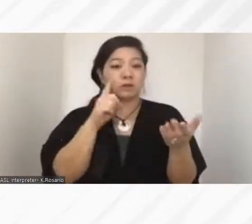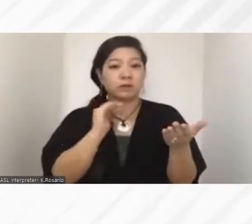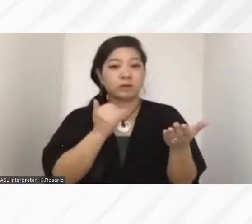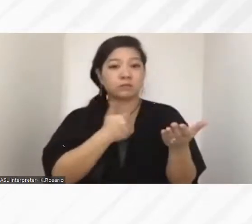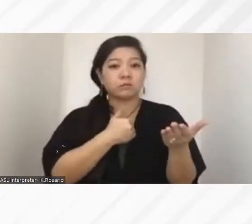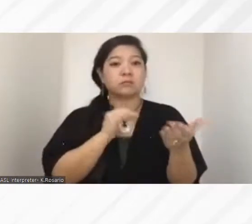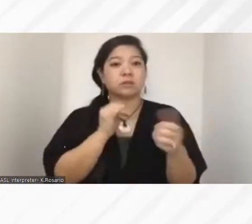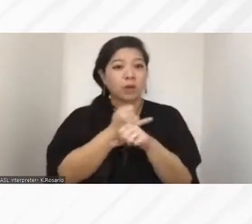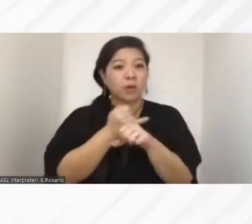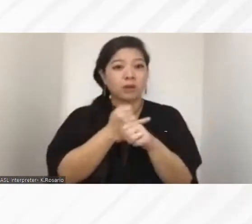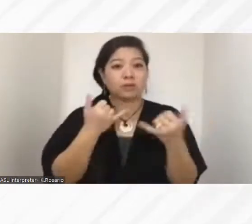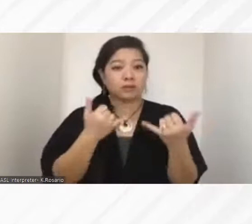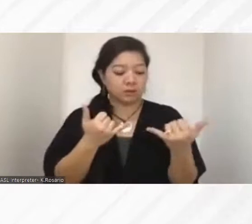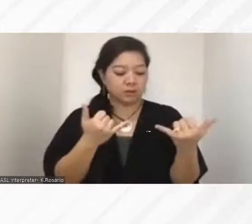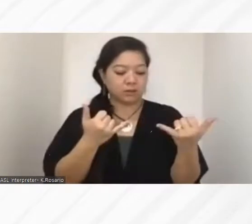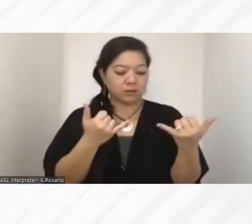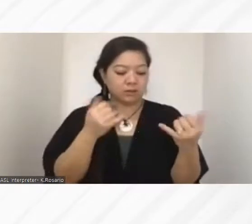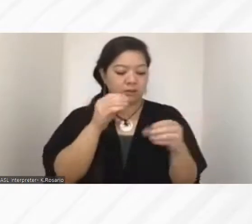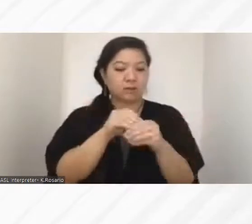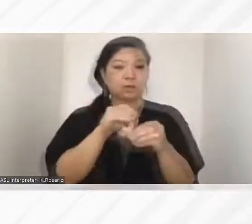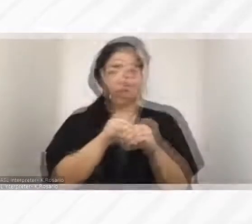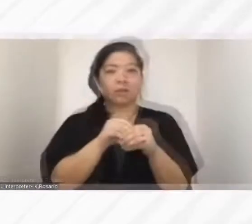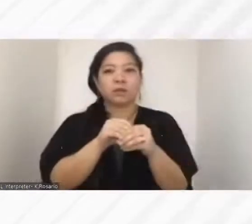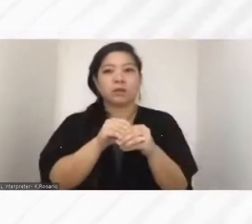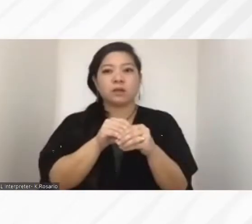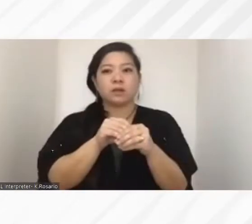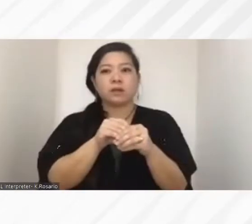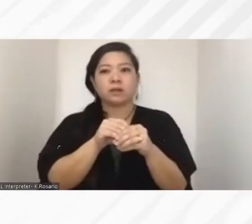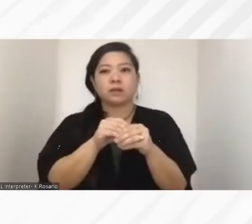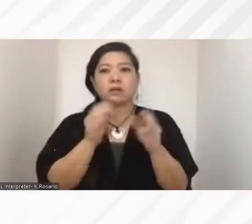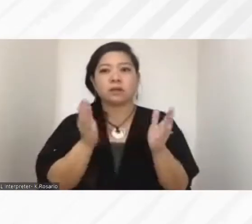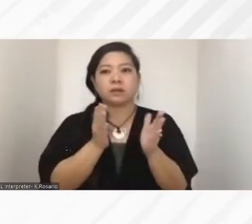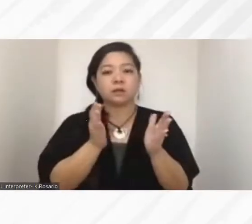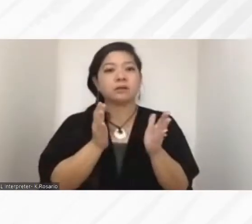island. In a small,